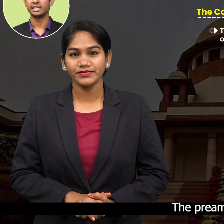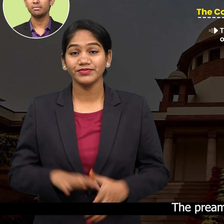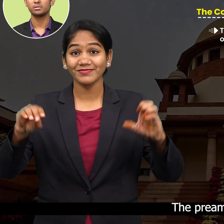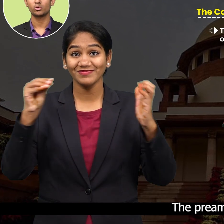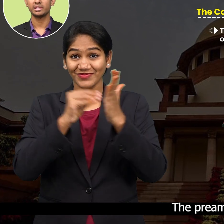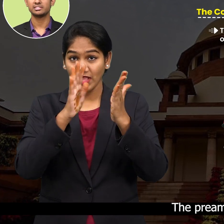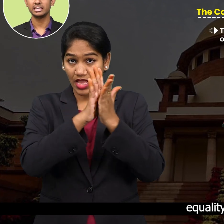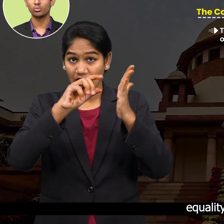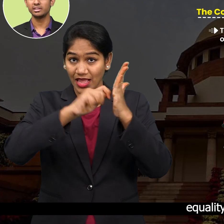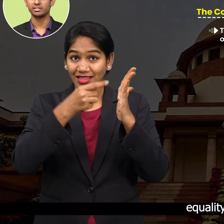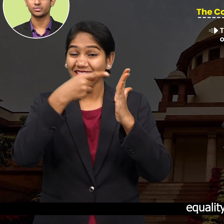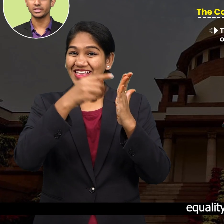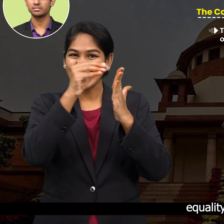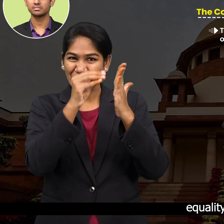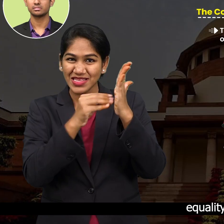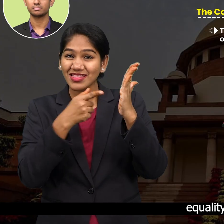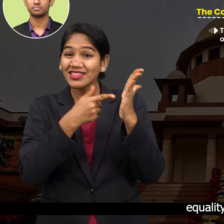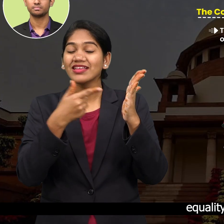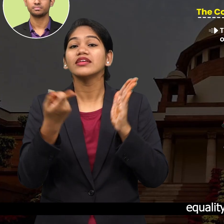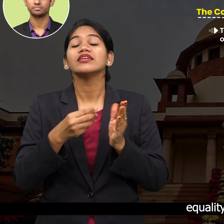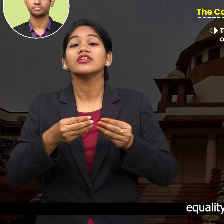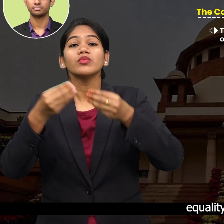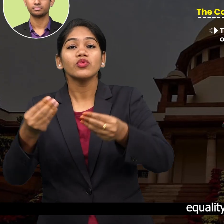The preamble provides equality of status